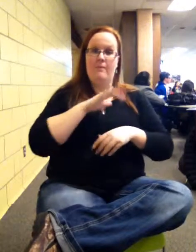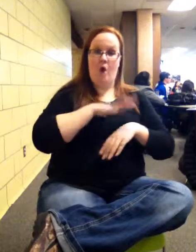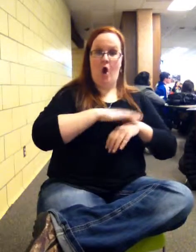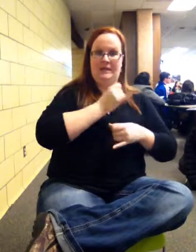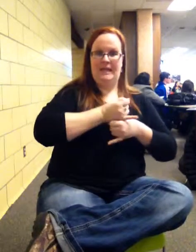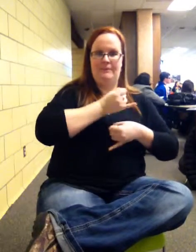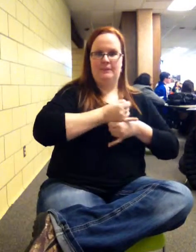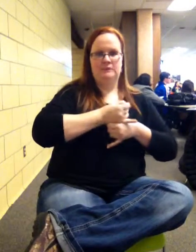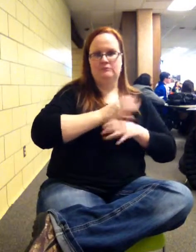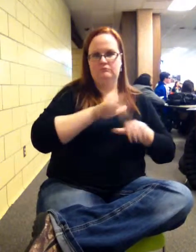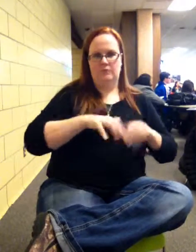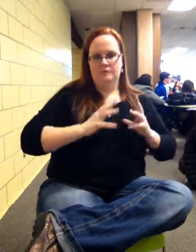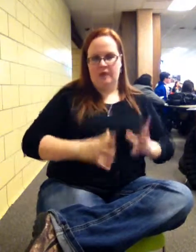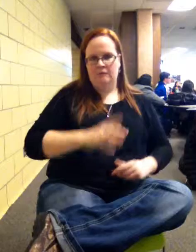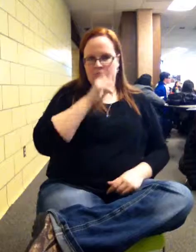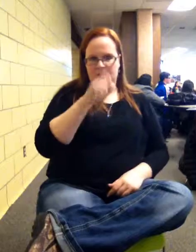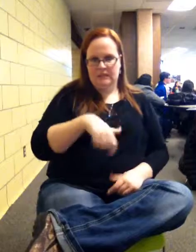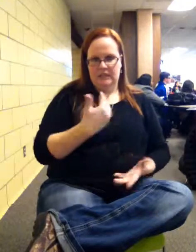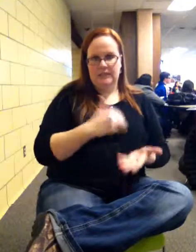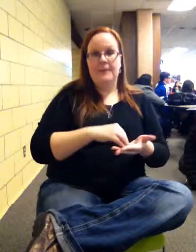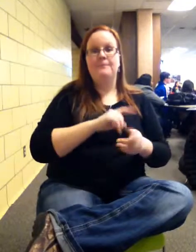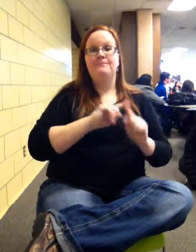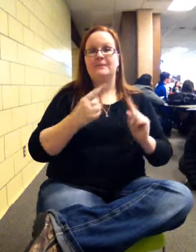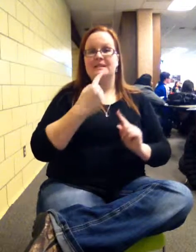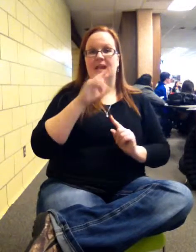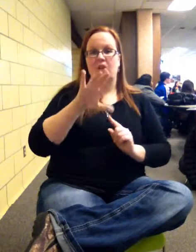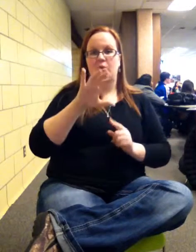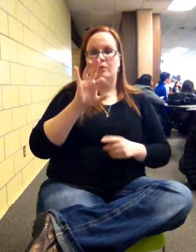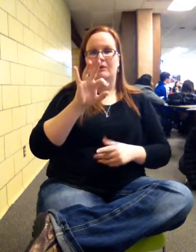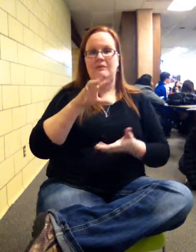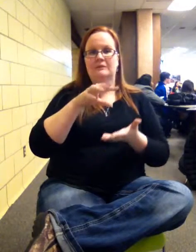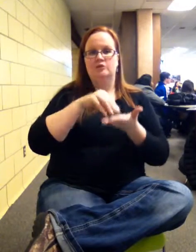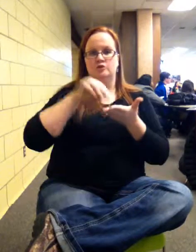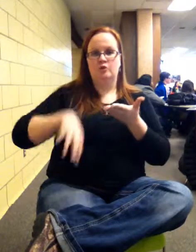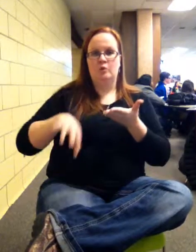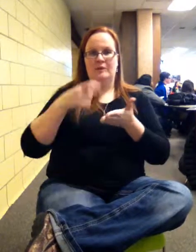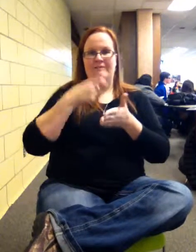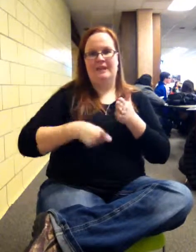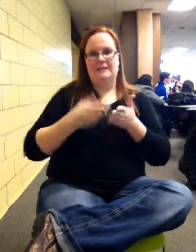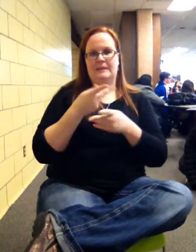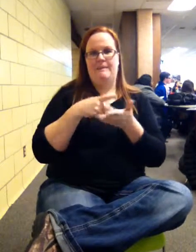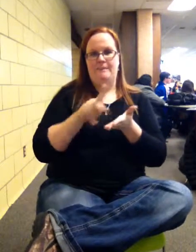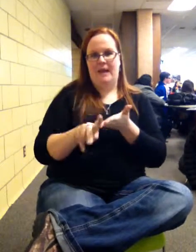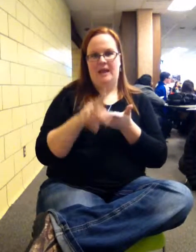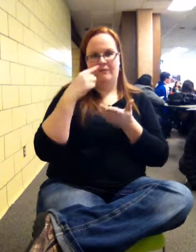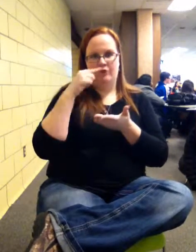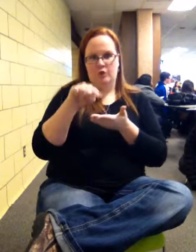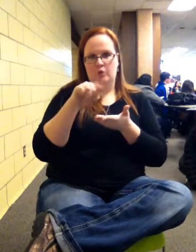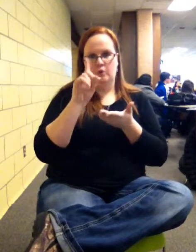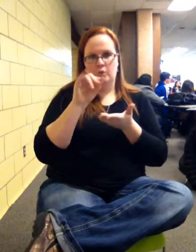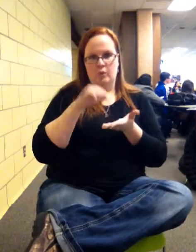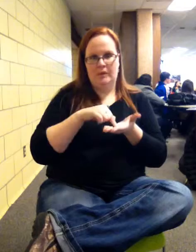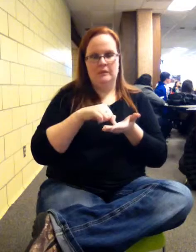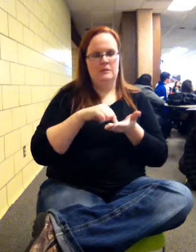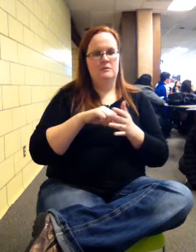doesn't. It's just saying that your student fees are paying for you to get to this. So once you're no longer a student, you won't be able to get to this